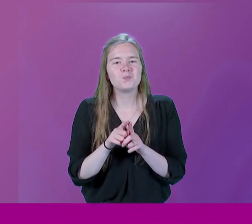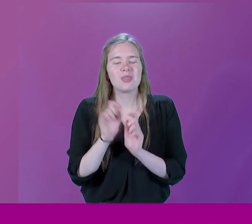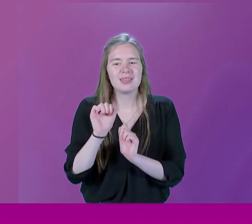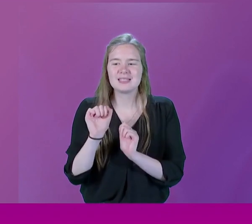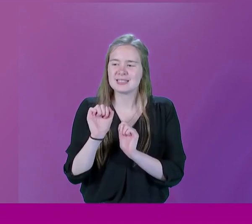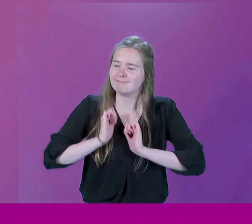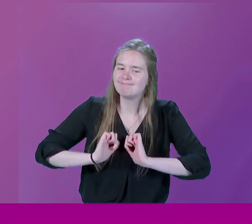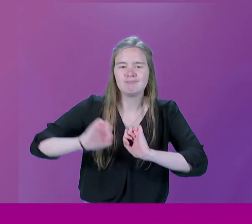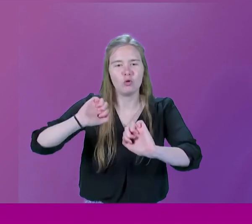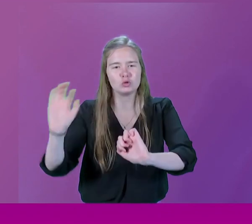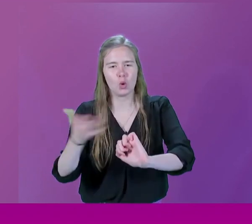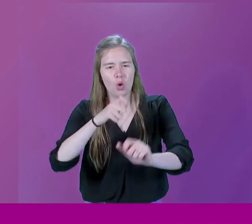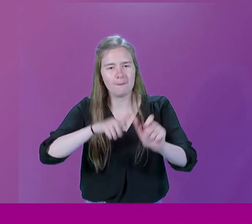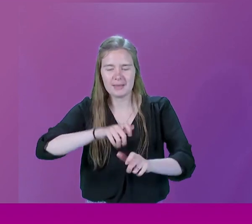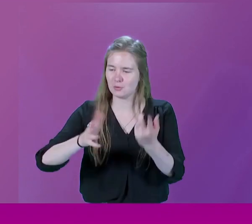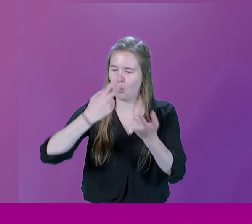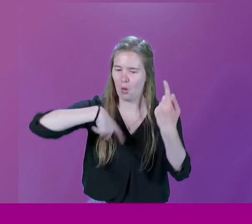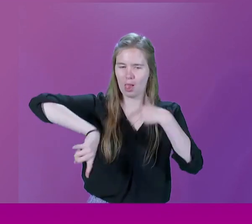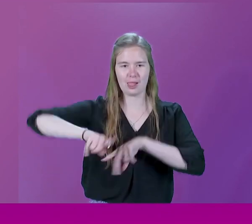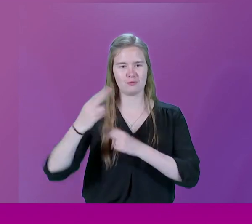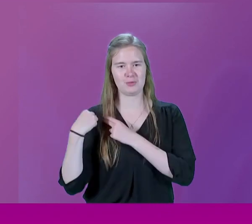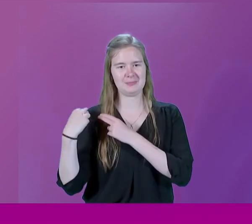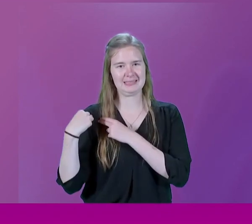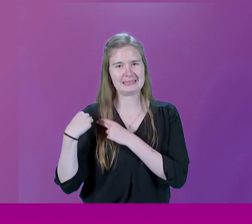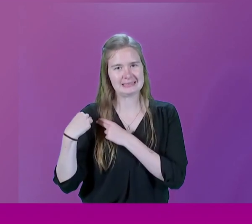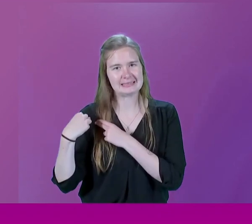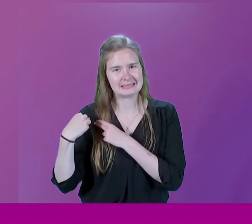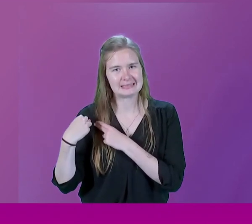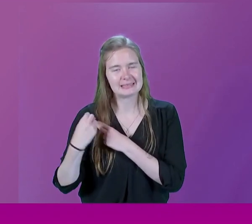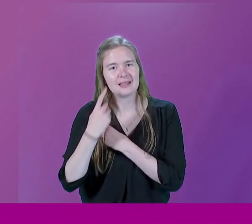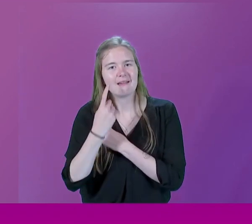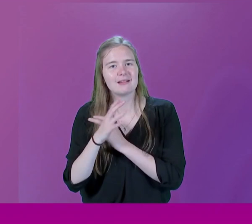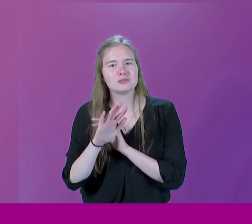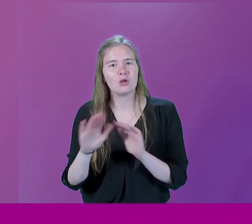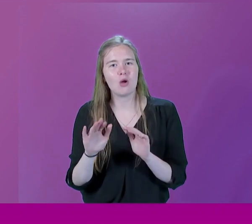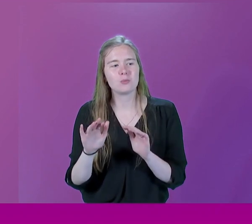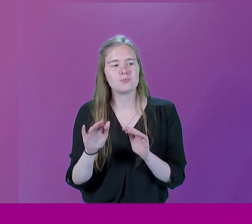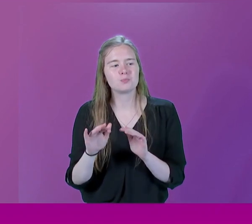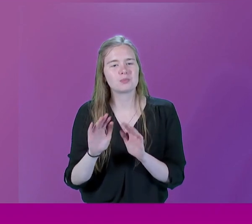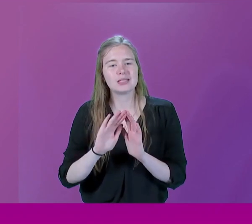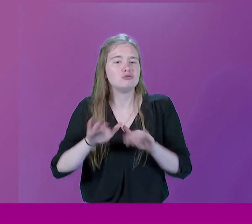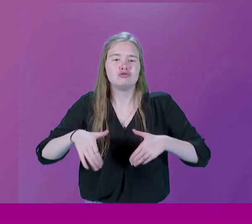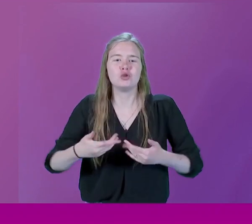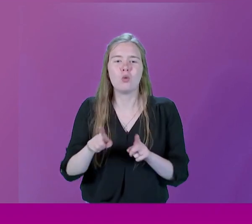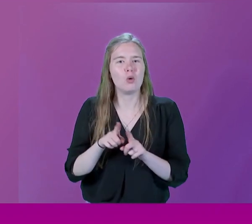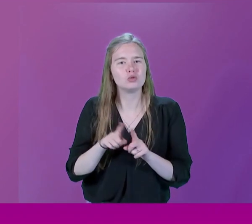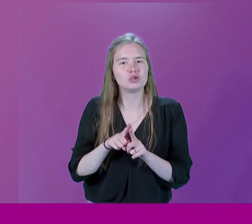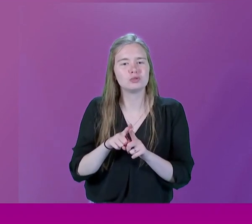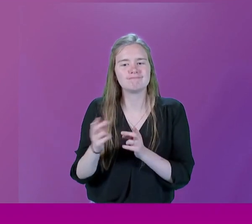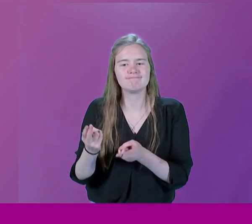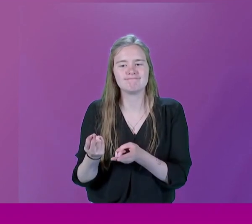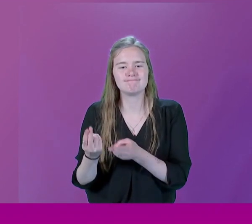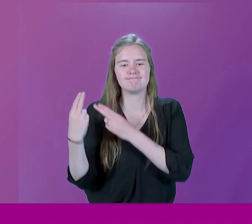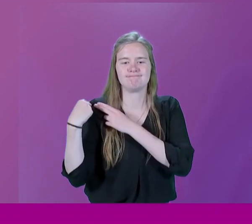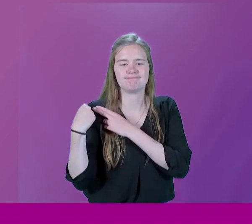this belongs to us all. It's all of our responsibility. And I think that it doesn't also, or it shouldn't also land